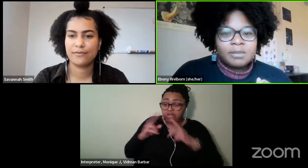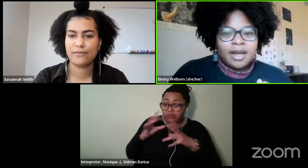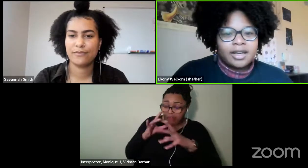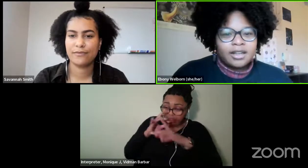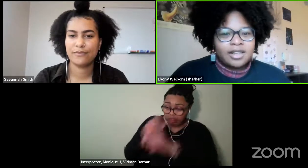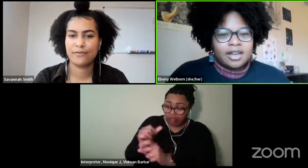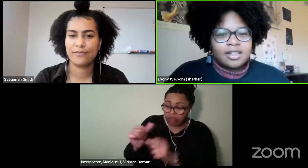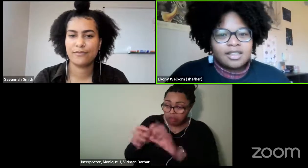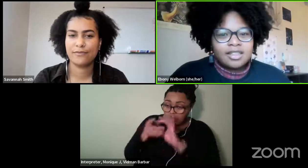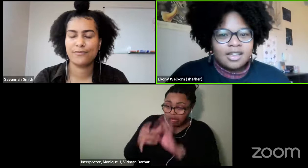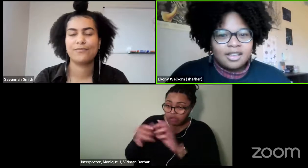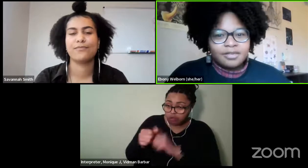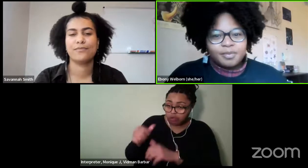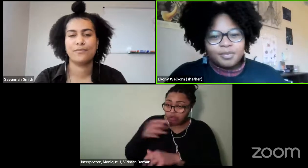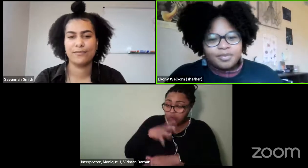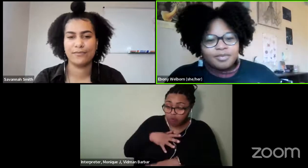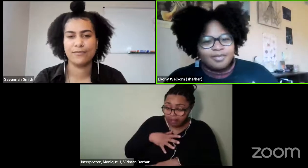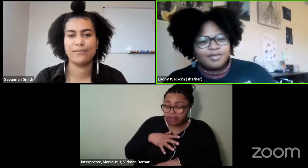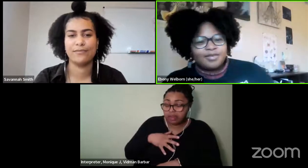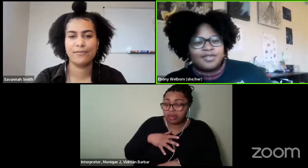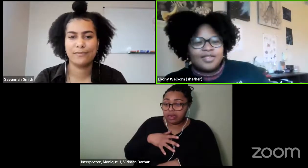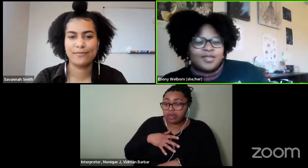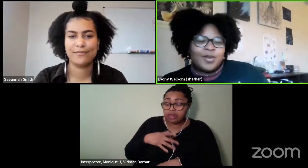feel inspired, honestly.